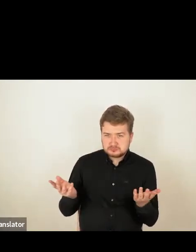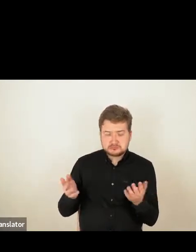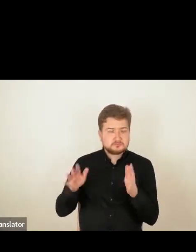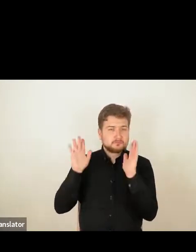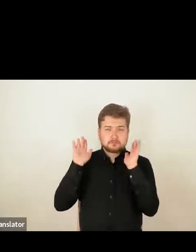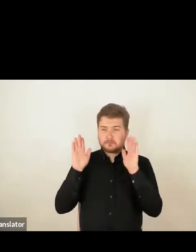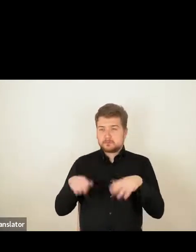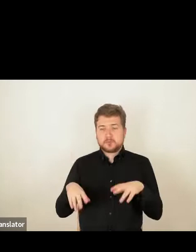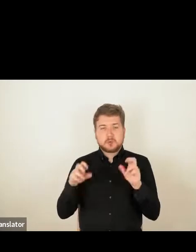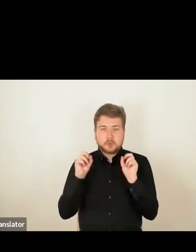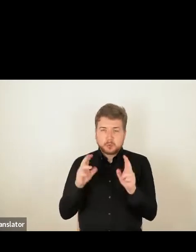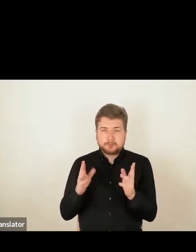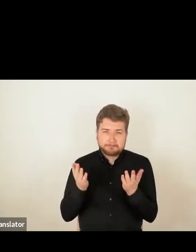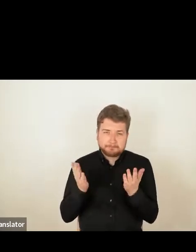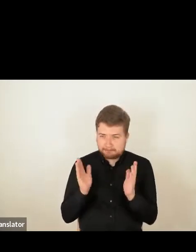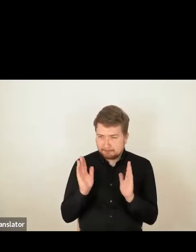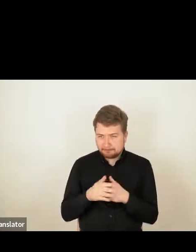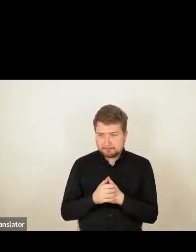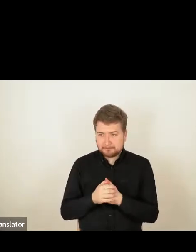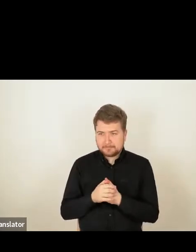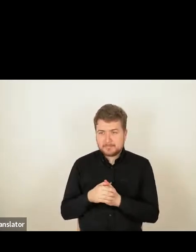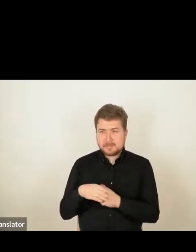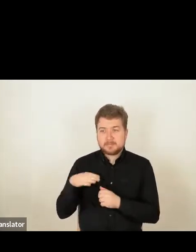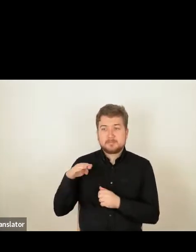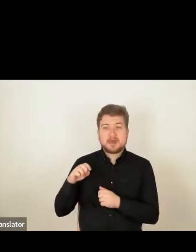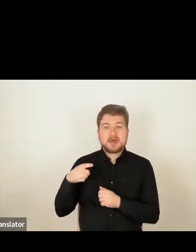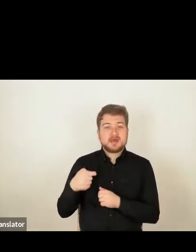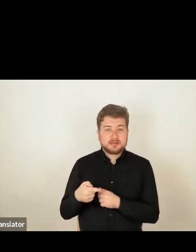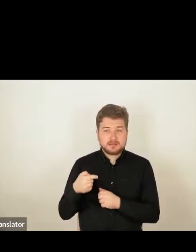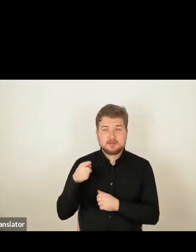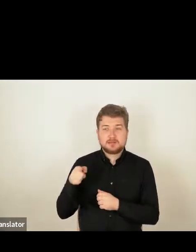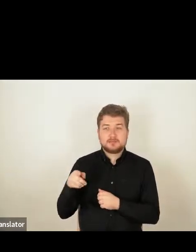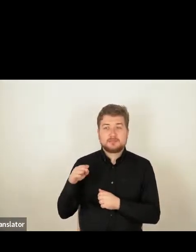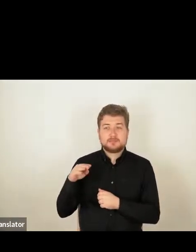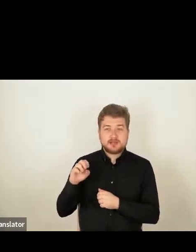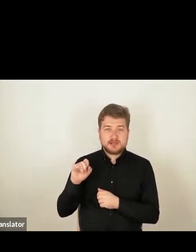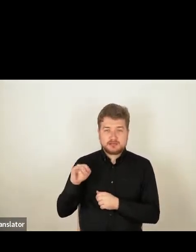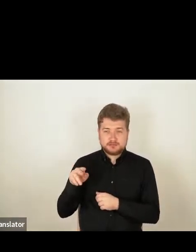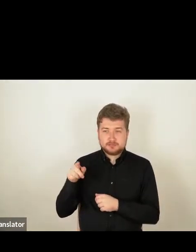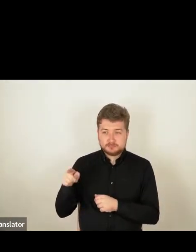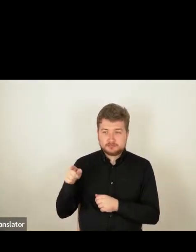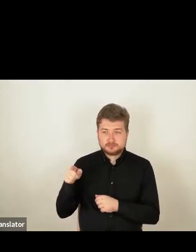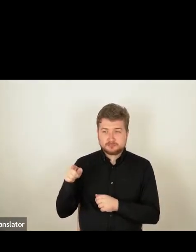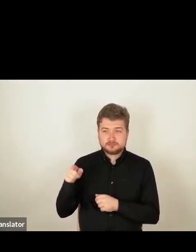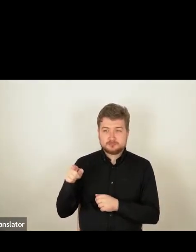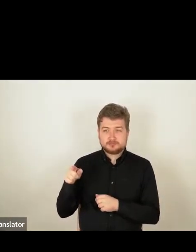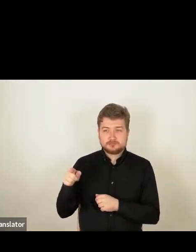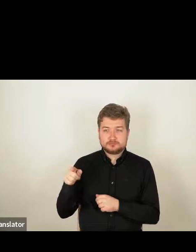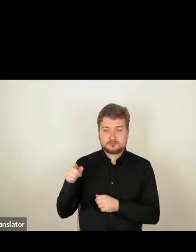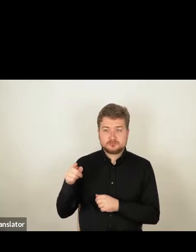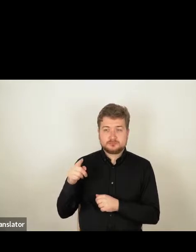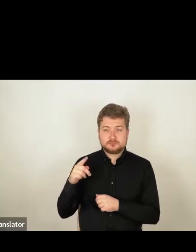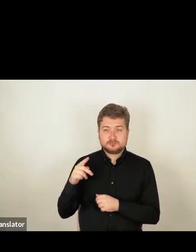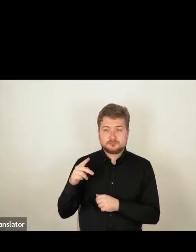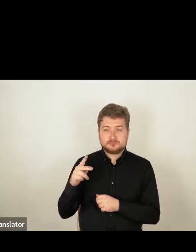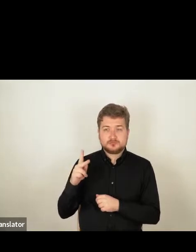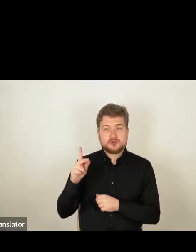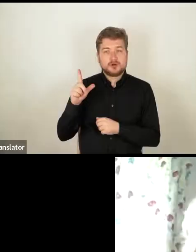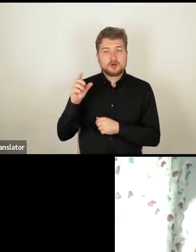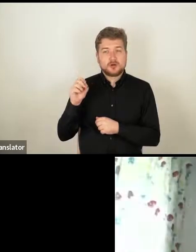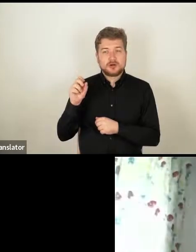our dear Megman, and if Clotilda is back, she can then chip in once Meg is done. Please,